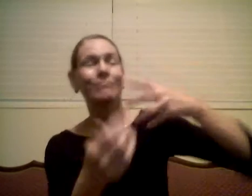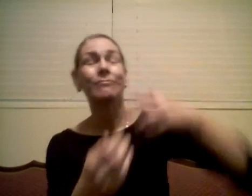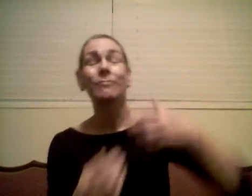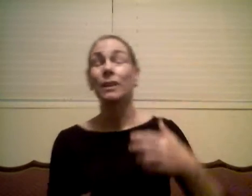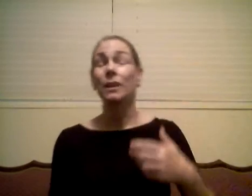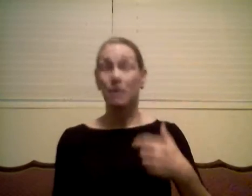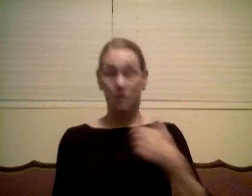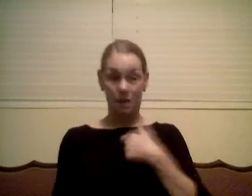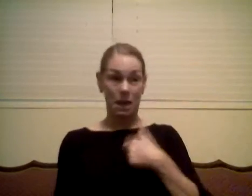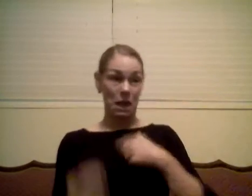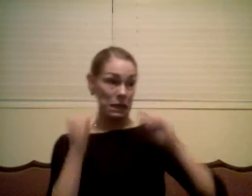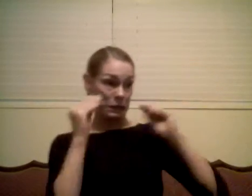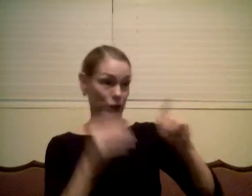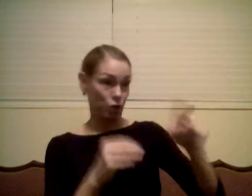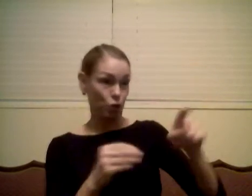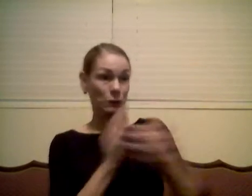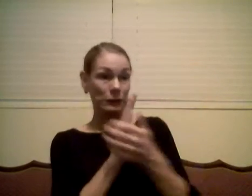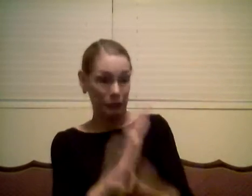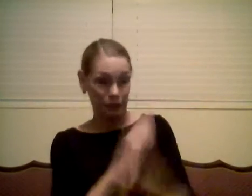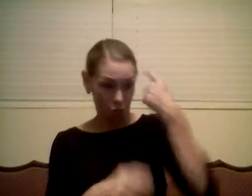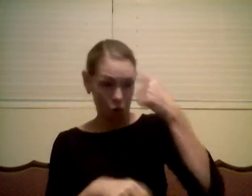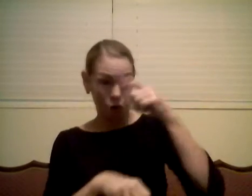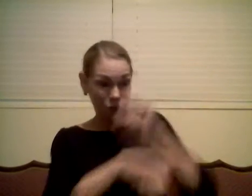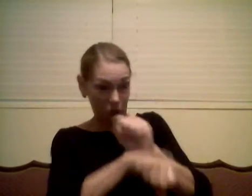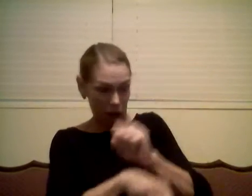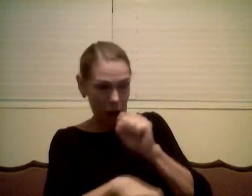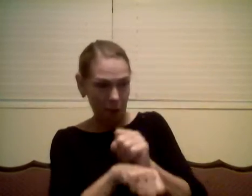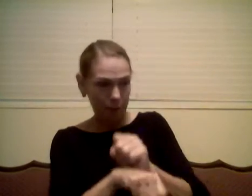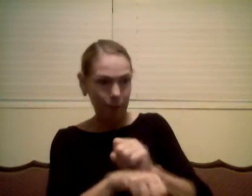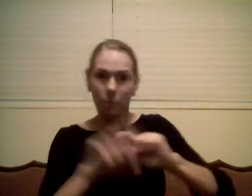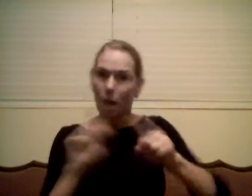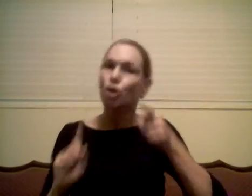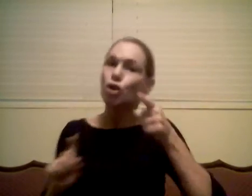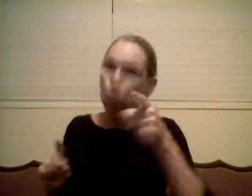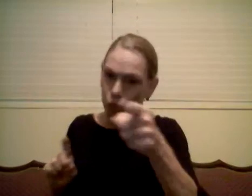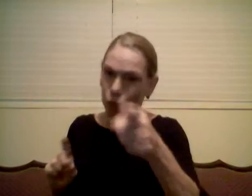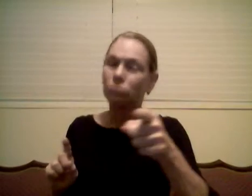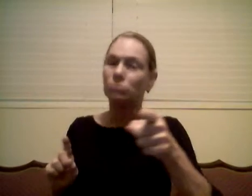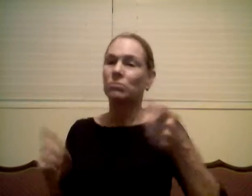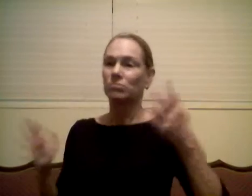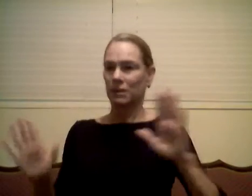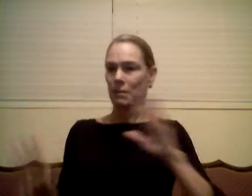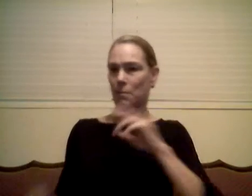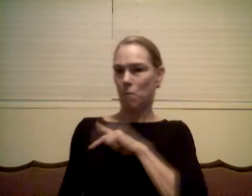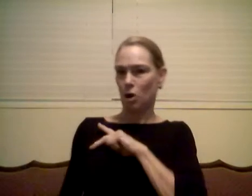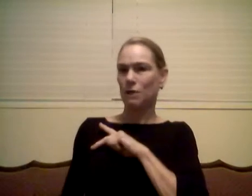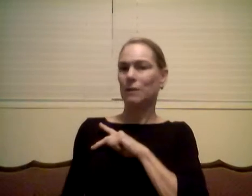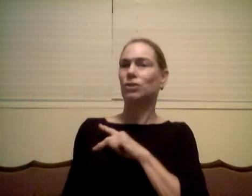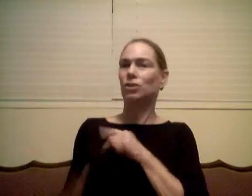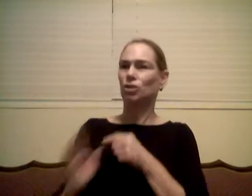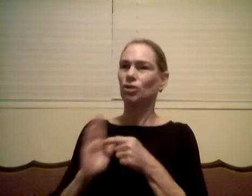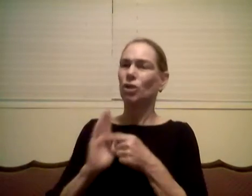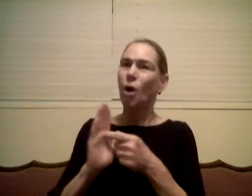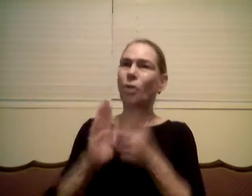need to be successful. Okay? Even with very technical jobs, engineering, chemists, all these folks, they still